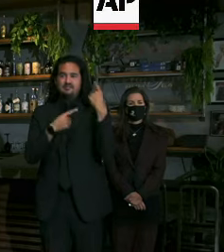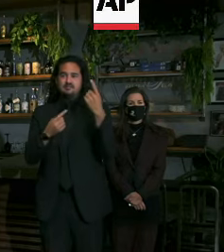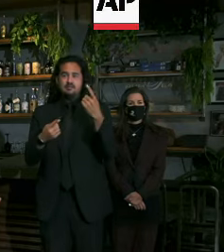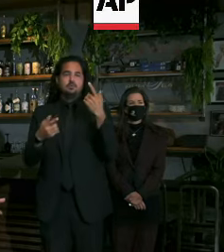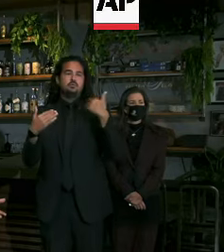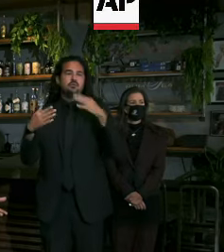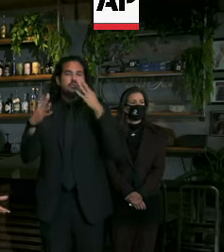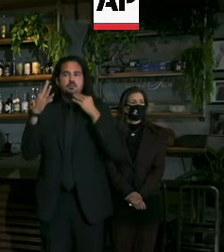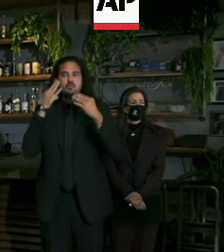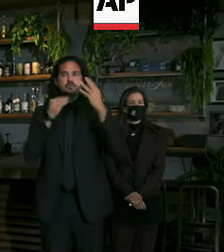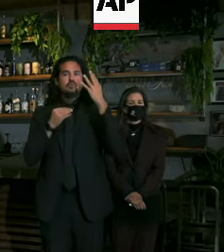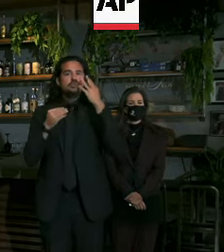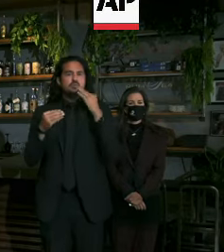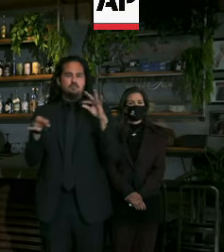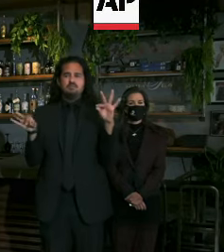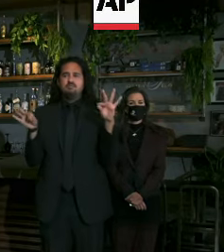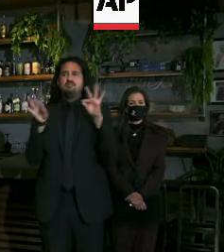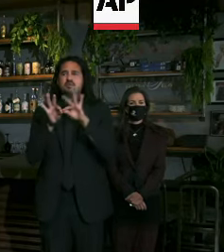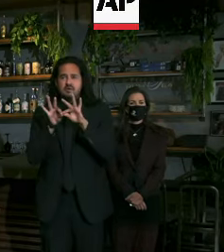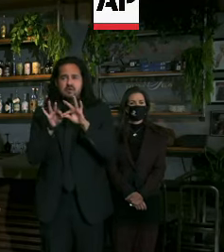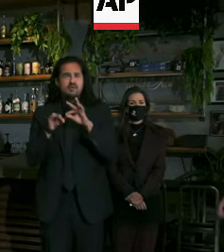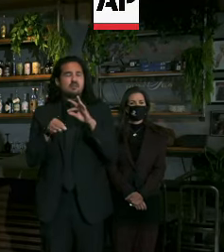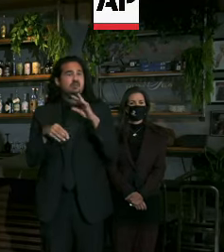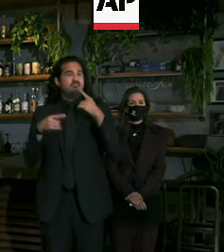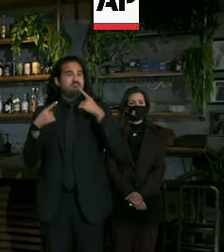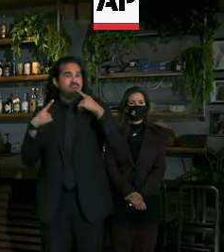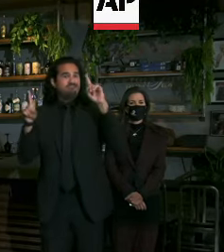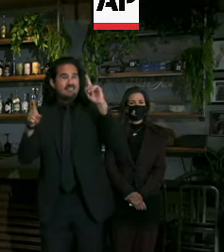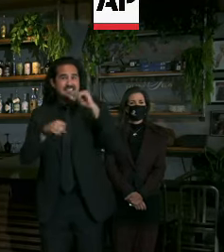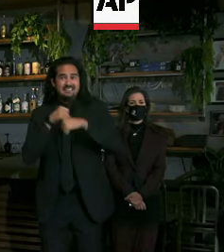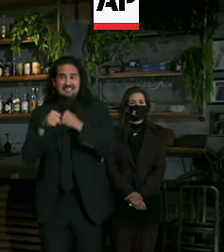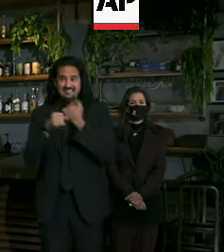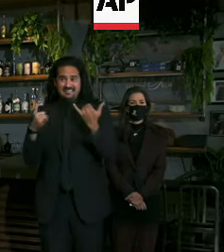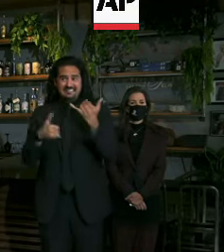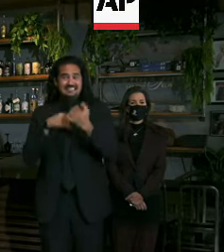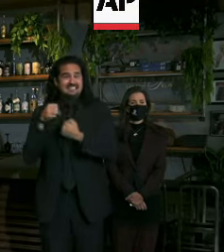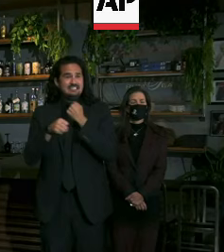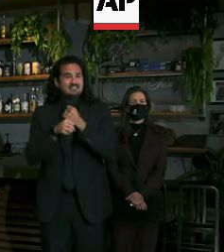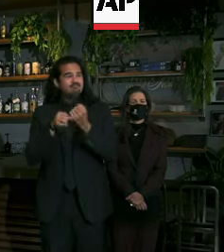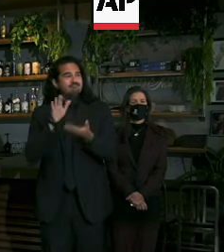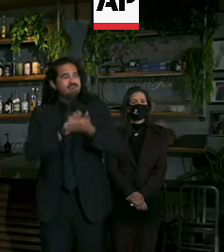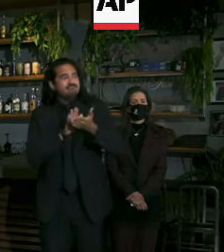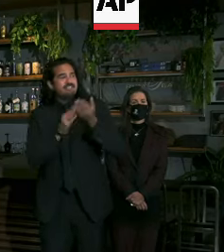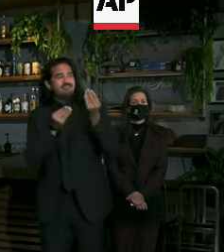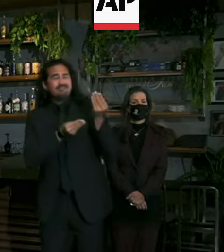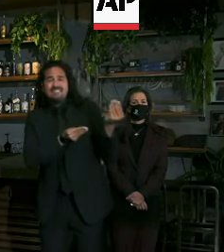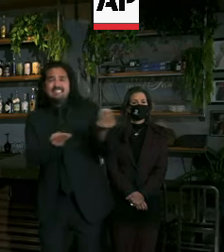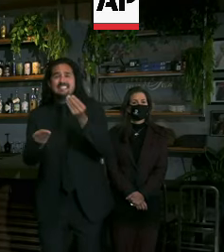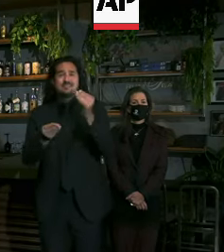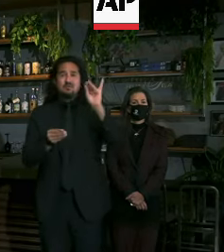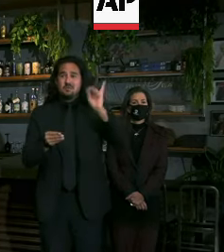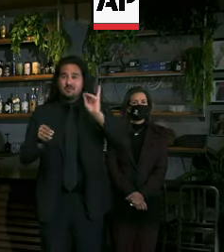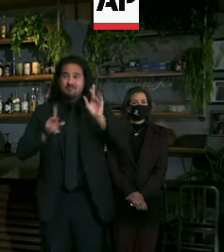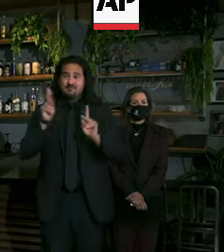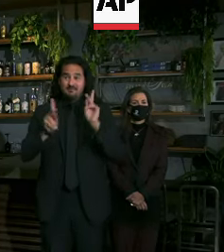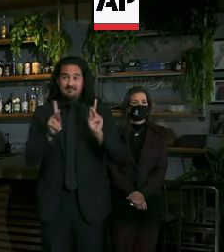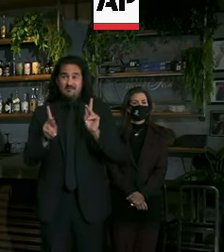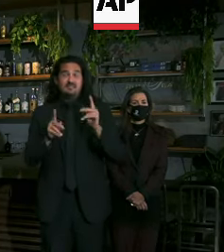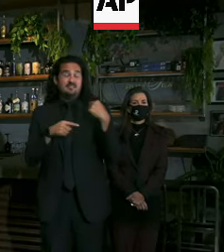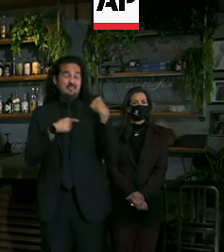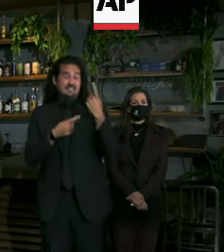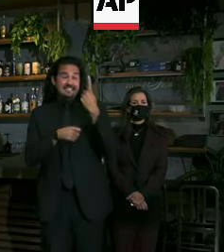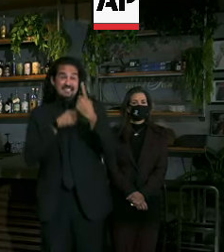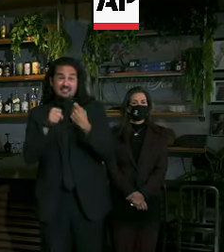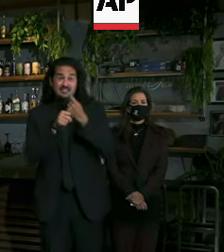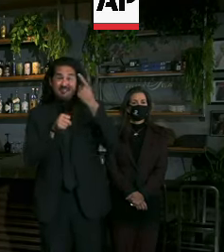and productive years feeding Oakland. And over the last year and a half, we've struggled through the